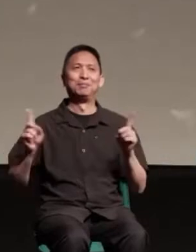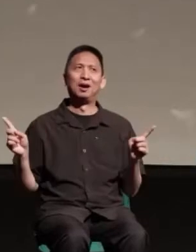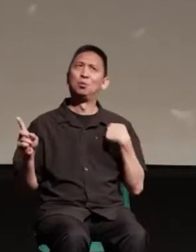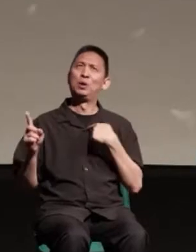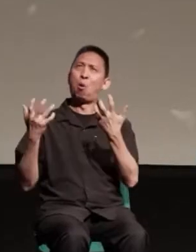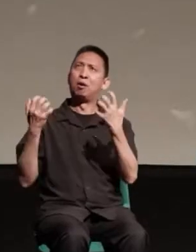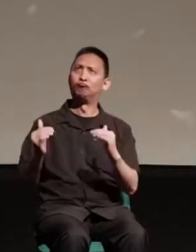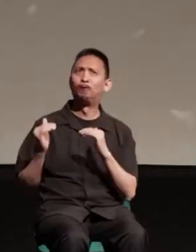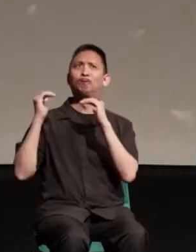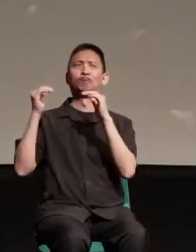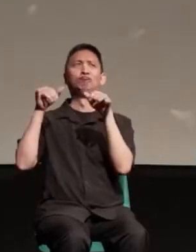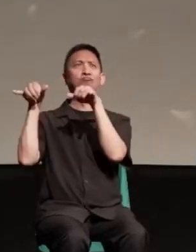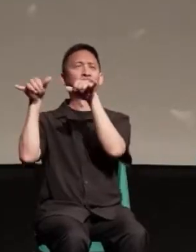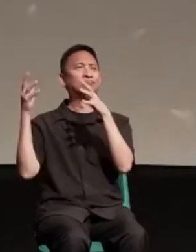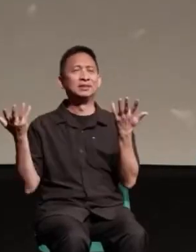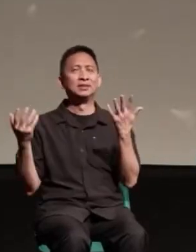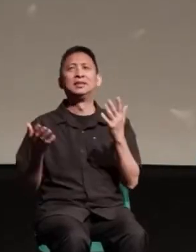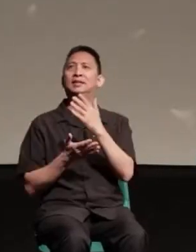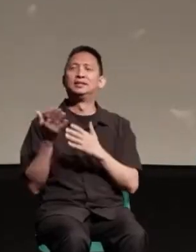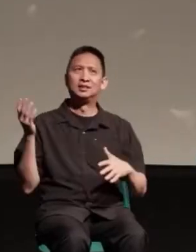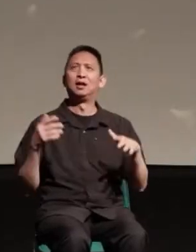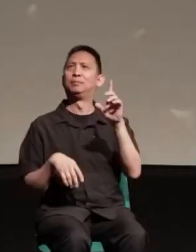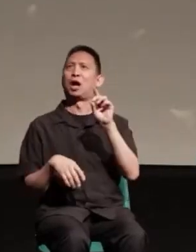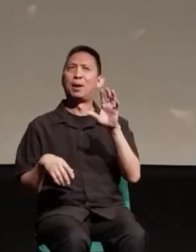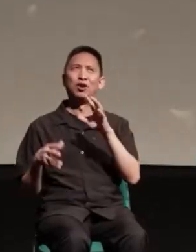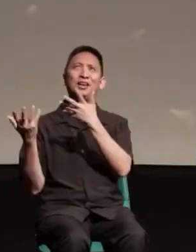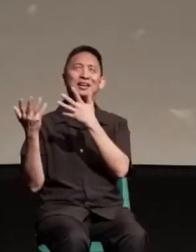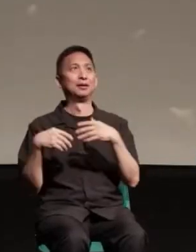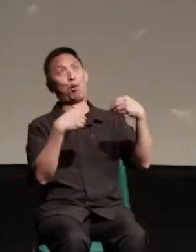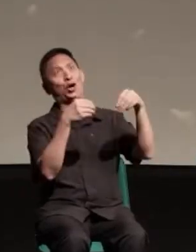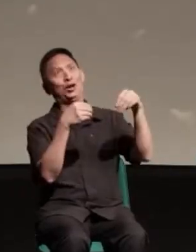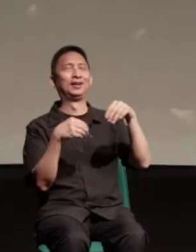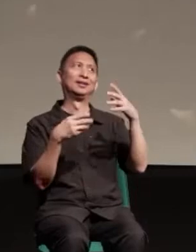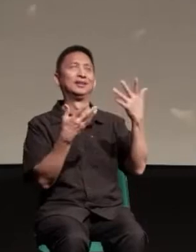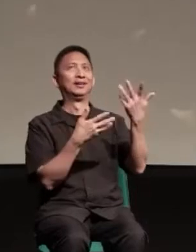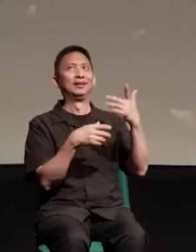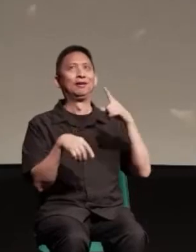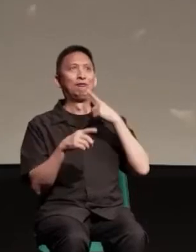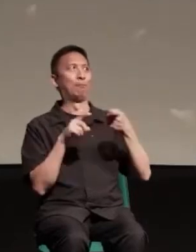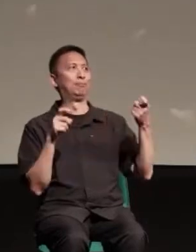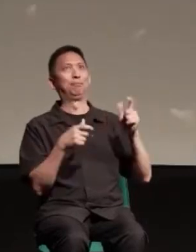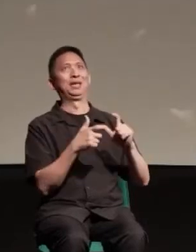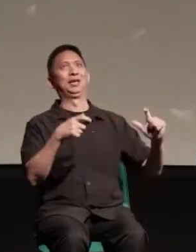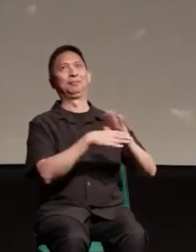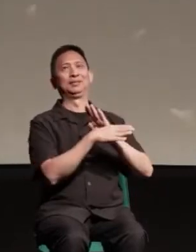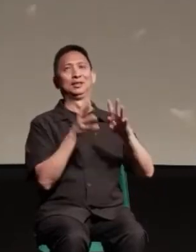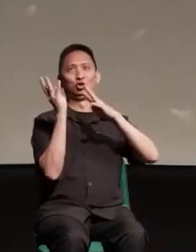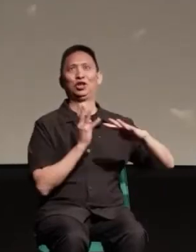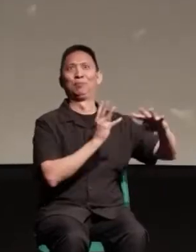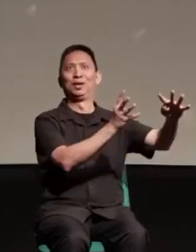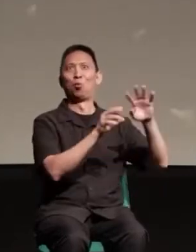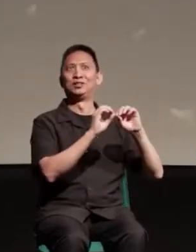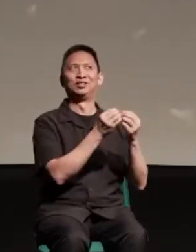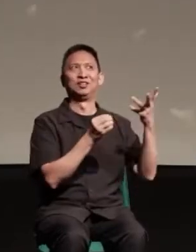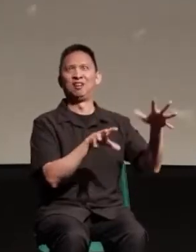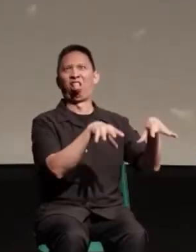I feel like the word documentary is being co-opted by marketing departments at commercial streaming organizations, and that what